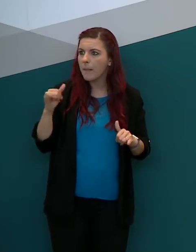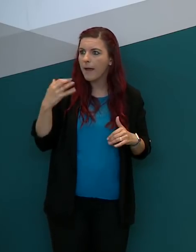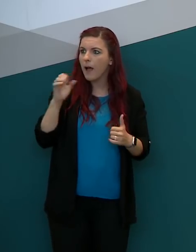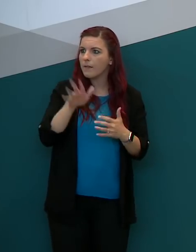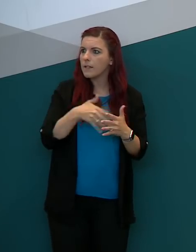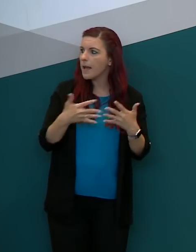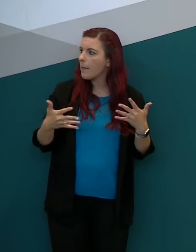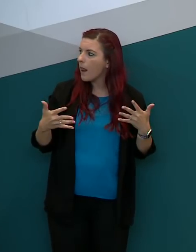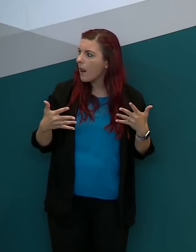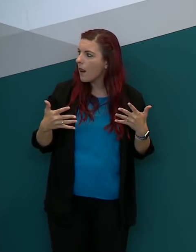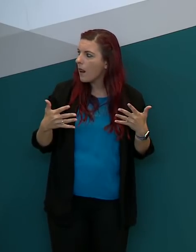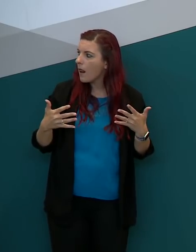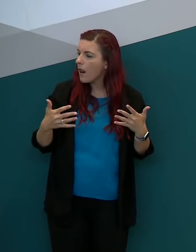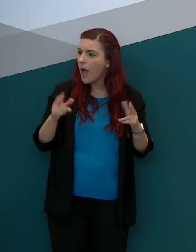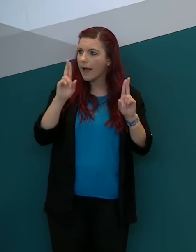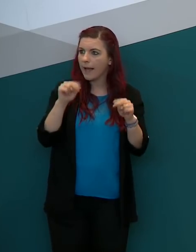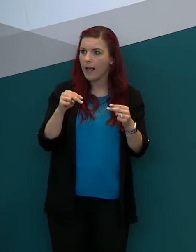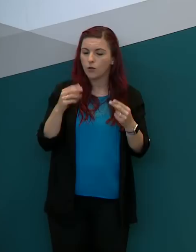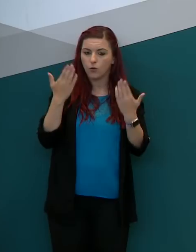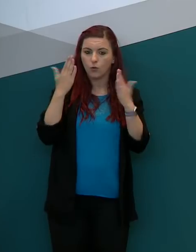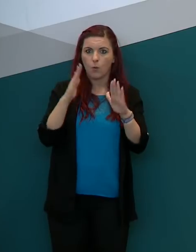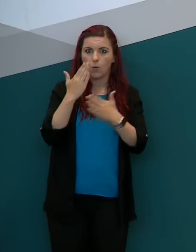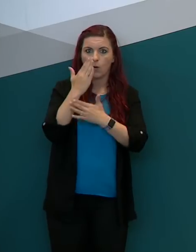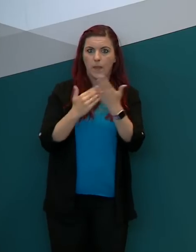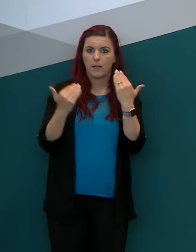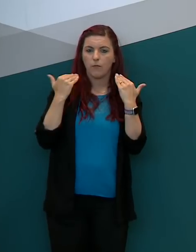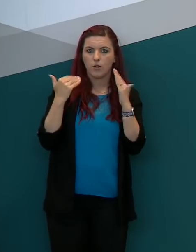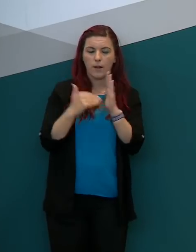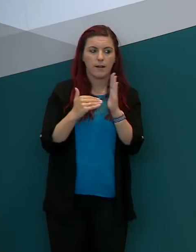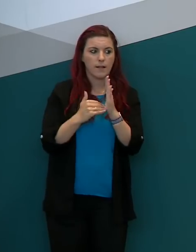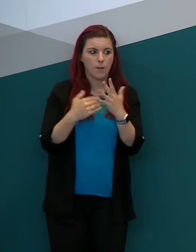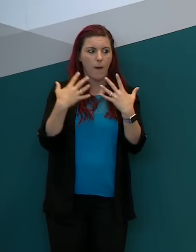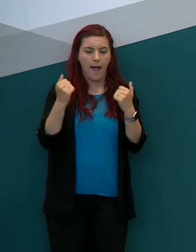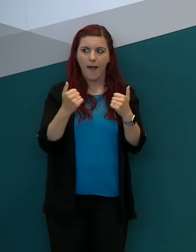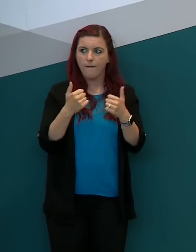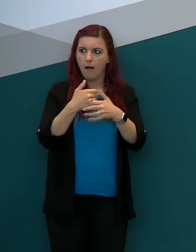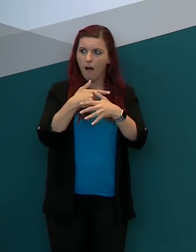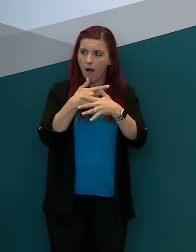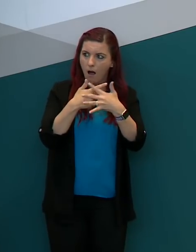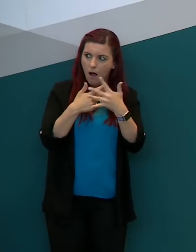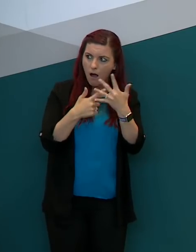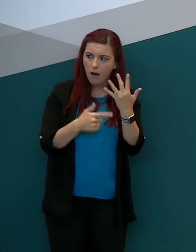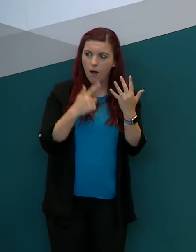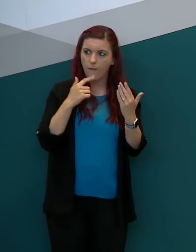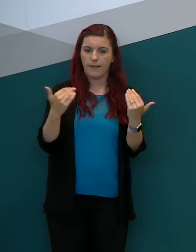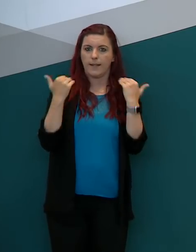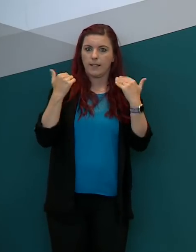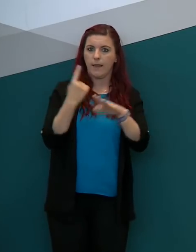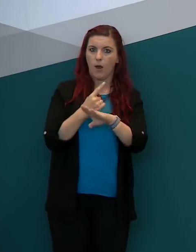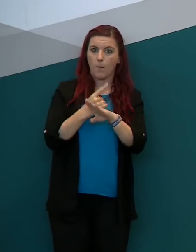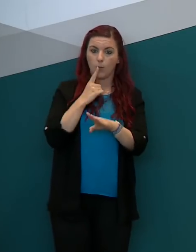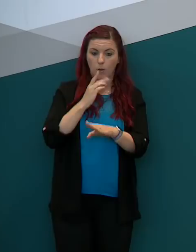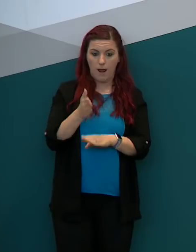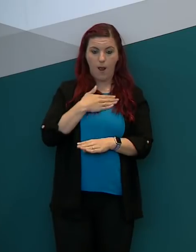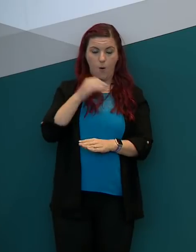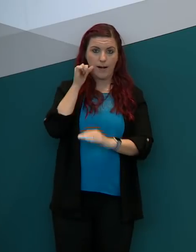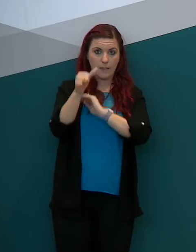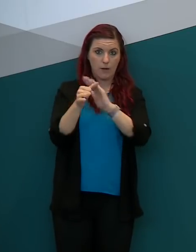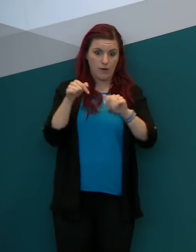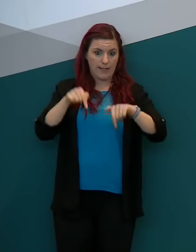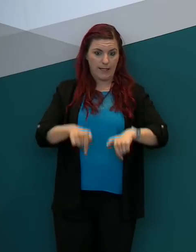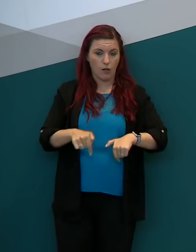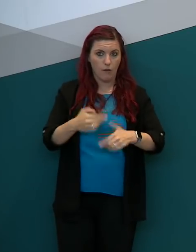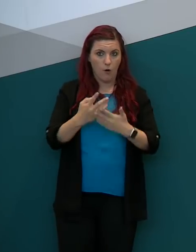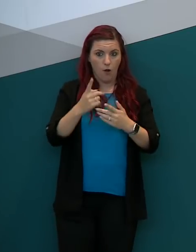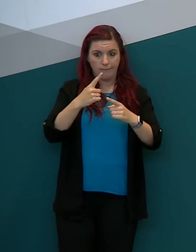of, I can share it if I have it, otherwise I'll bring it for you tomorrow evening. But we have all of the data set out, so what our experience in this country is of all of